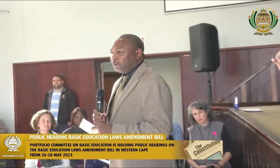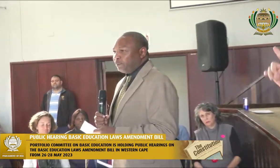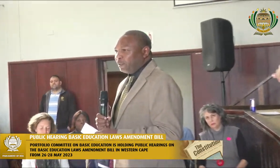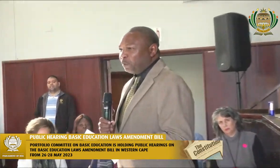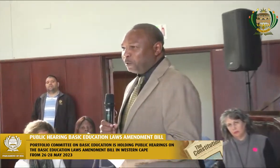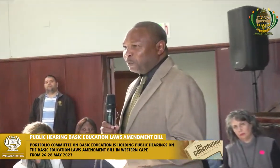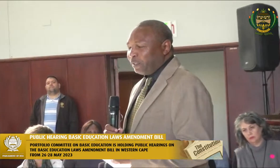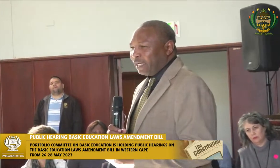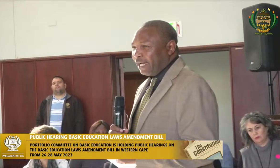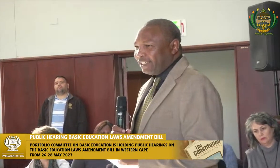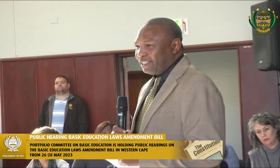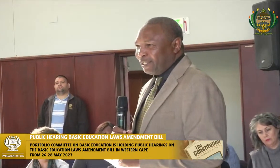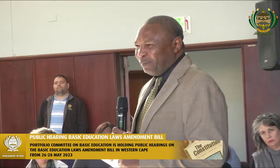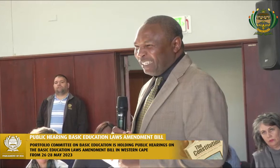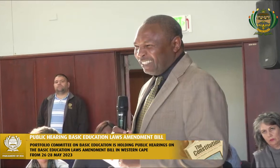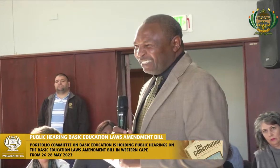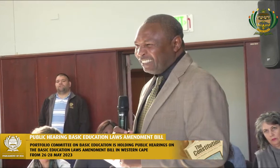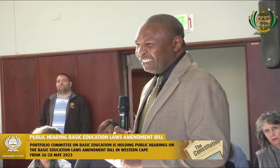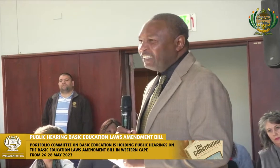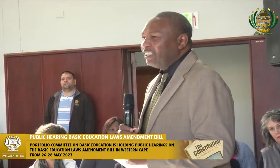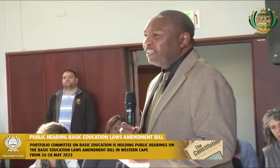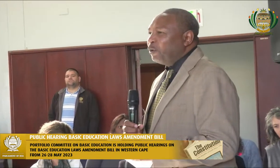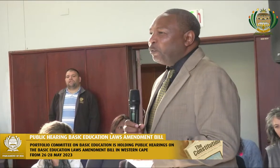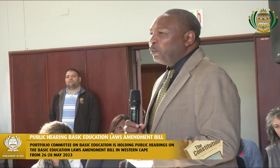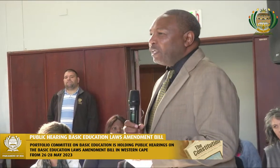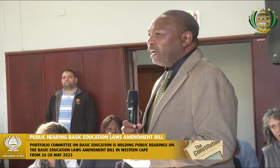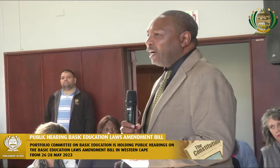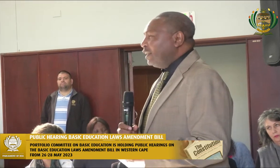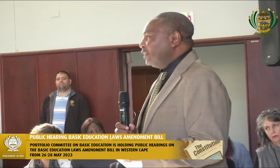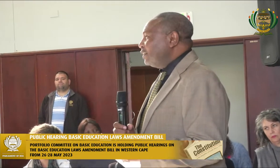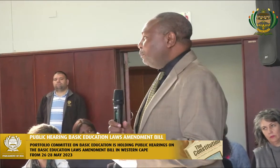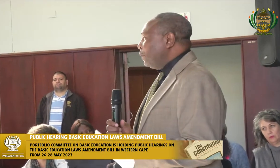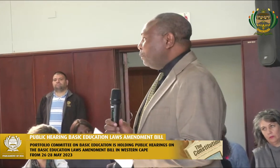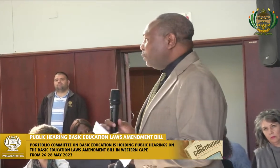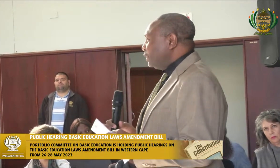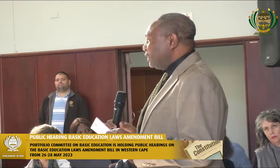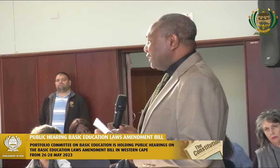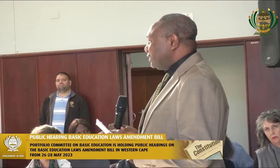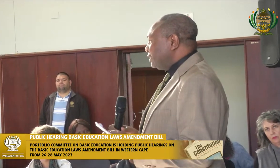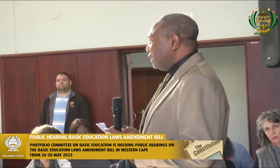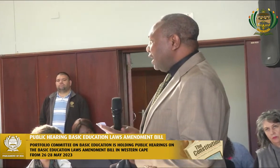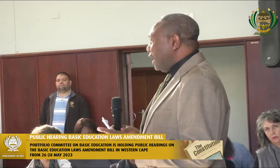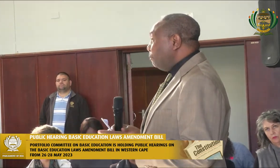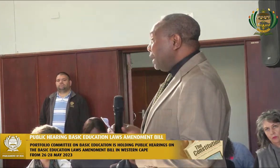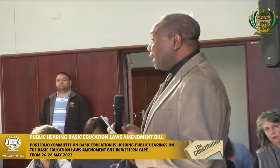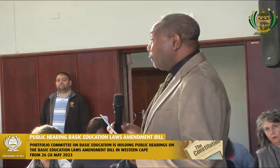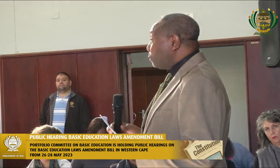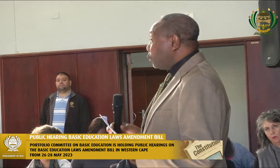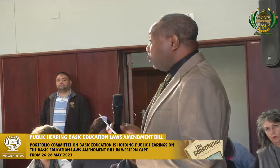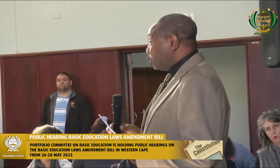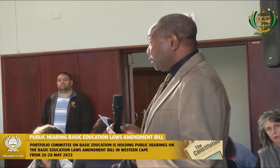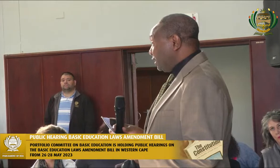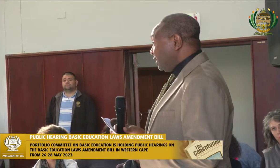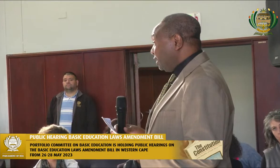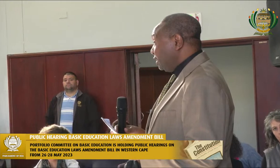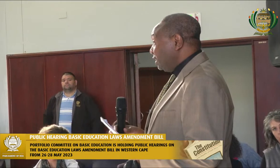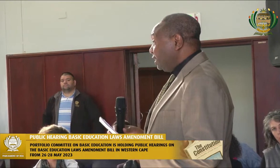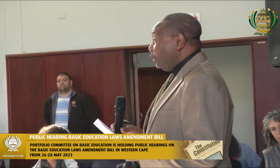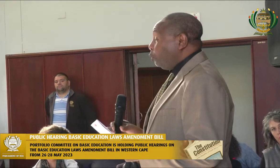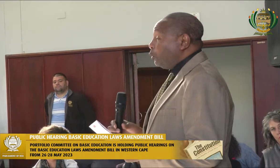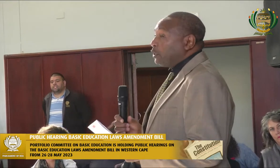are the people behind the bill. We are the people that are making